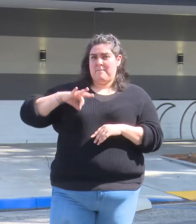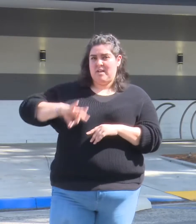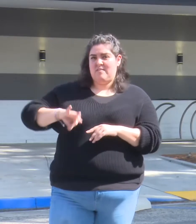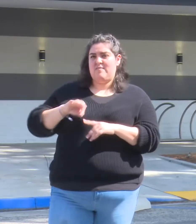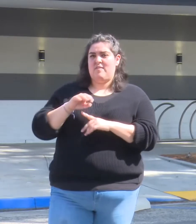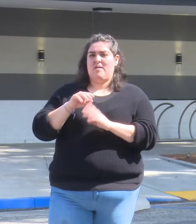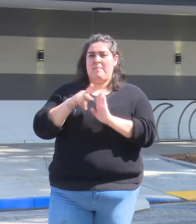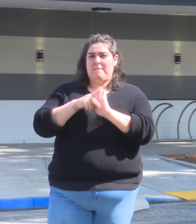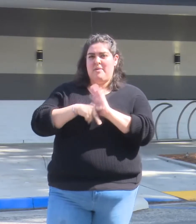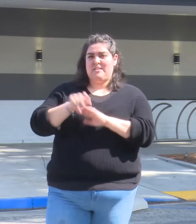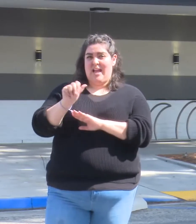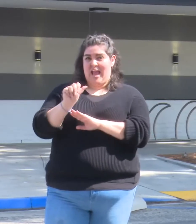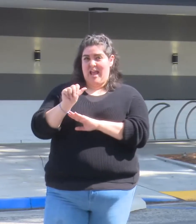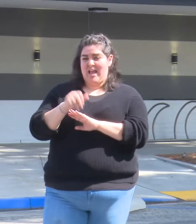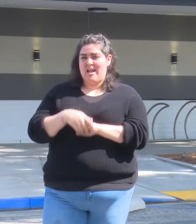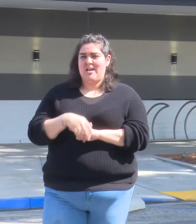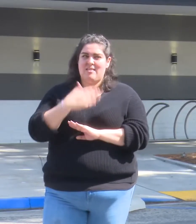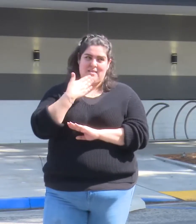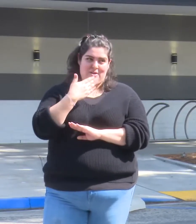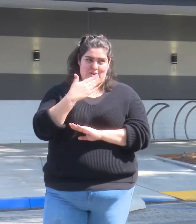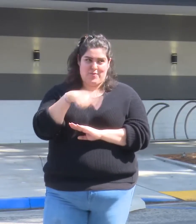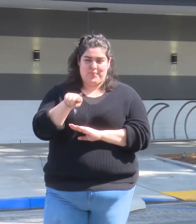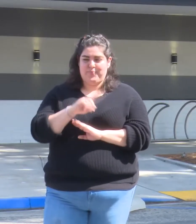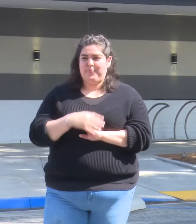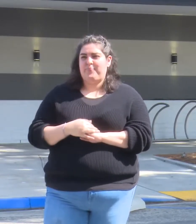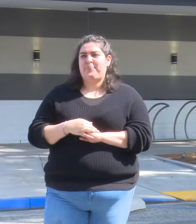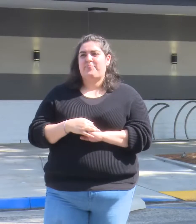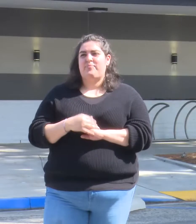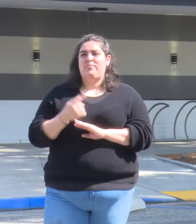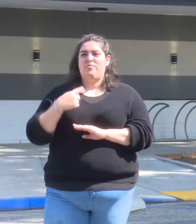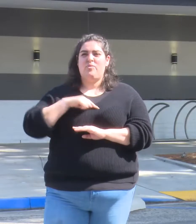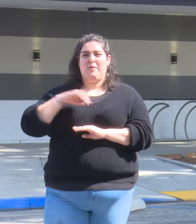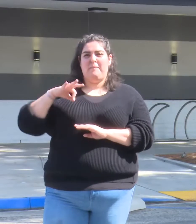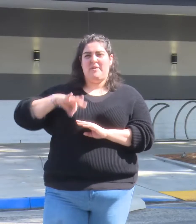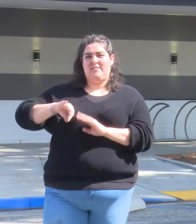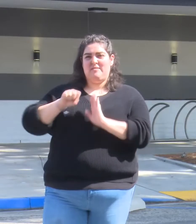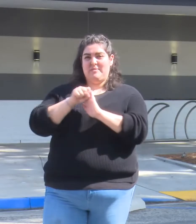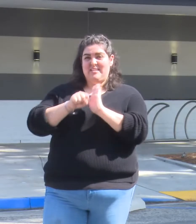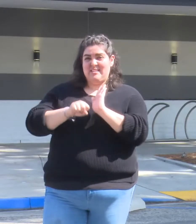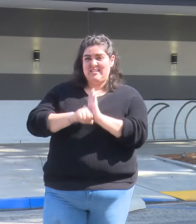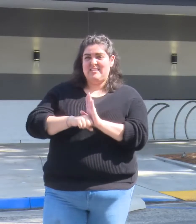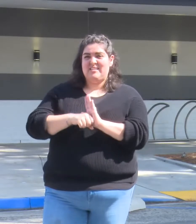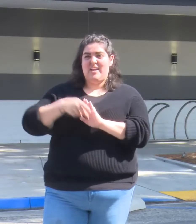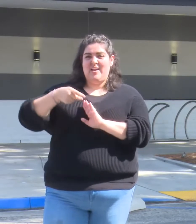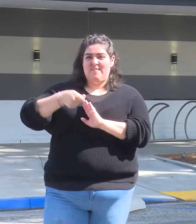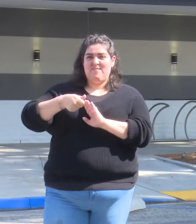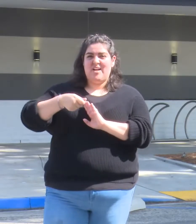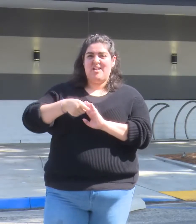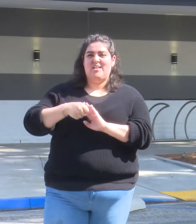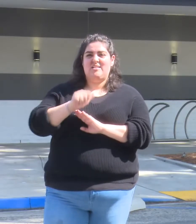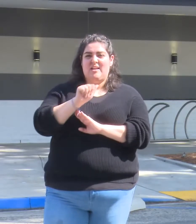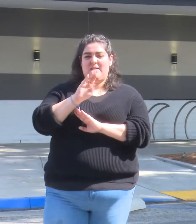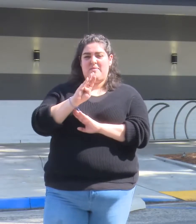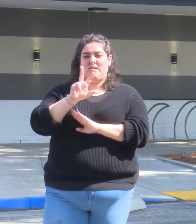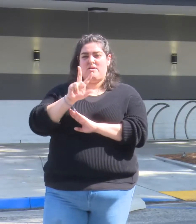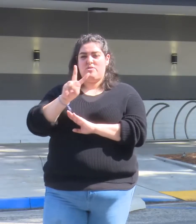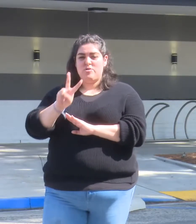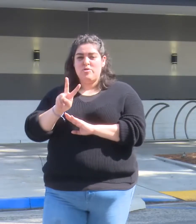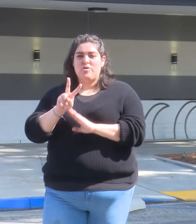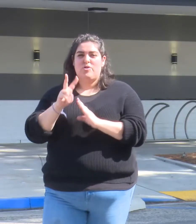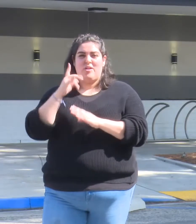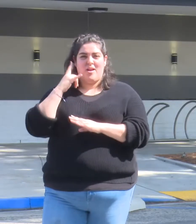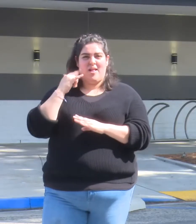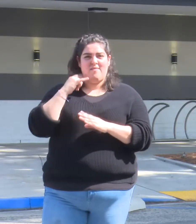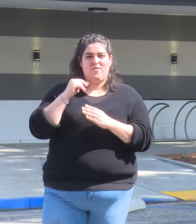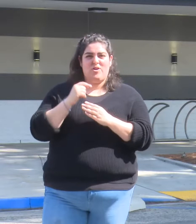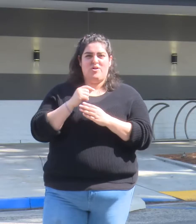Thank you all for passing Measure A. We benefited from state funds, AB 32, the California Global Warming Solutions